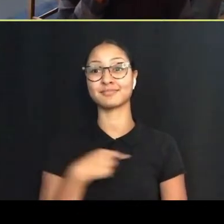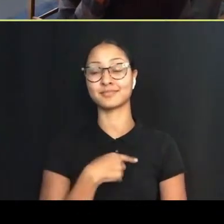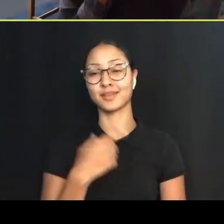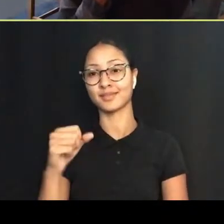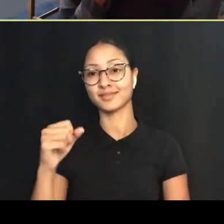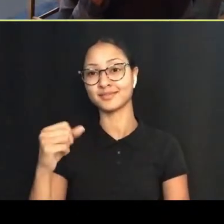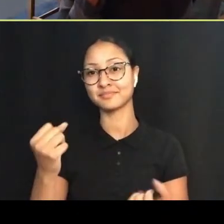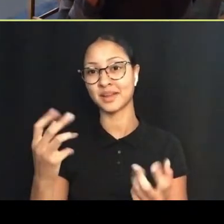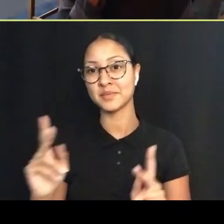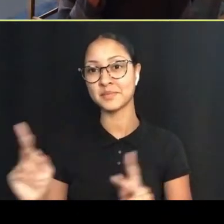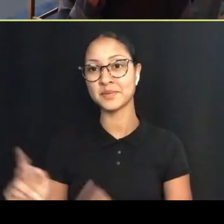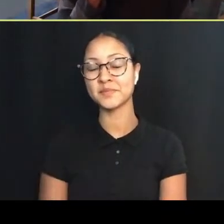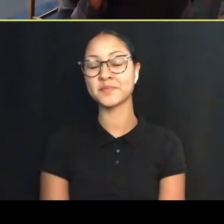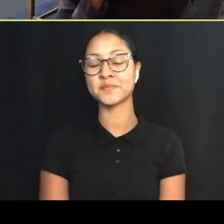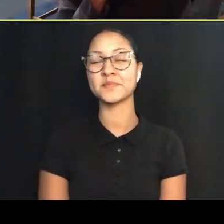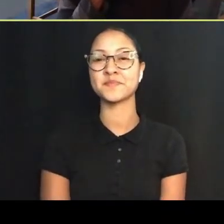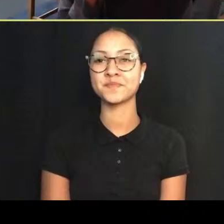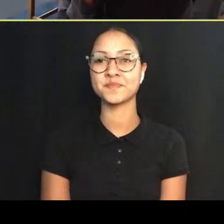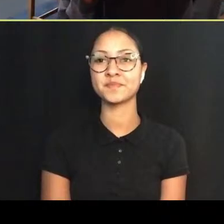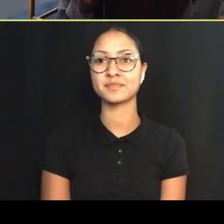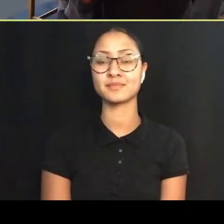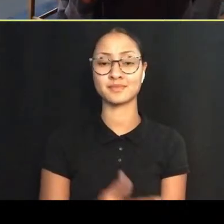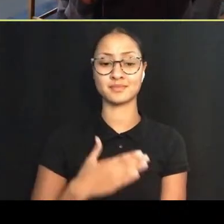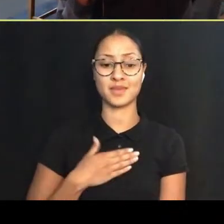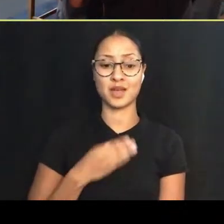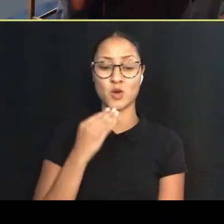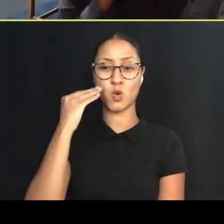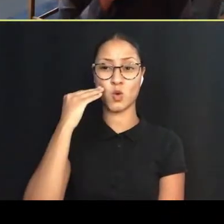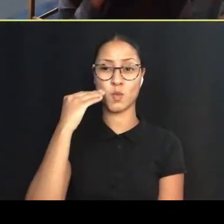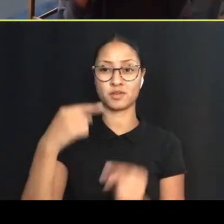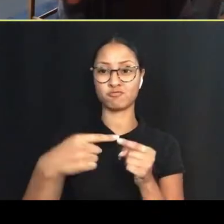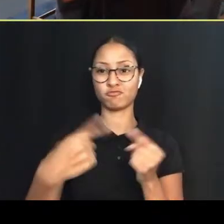years from a crack house.